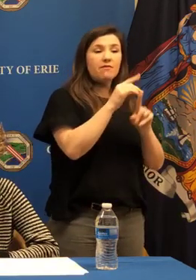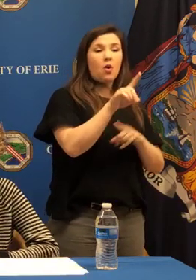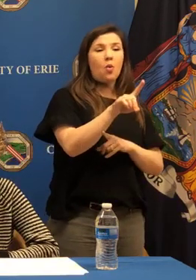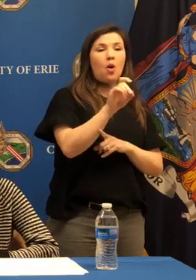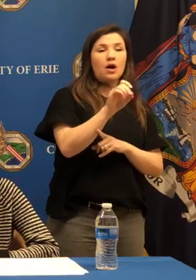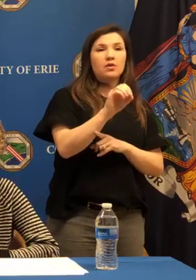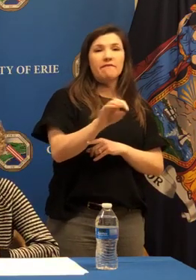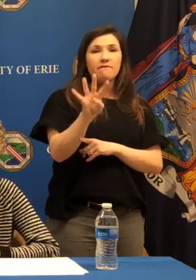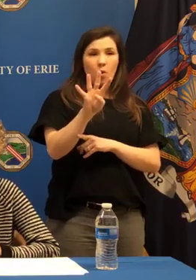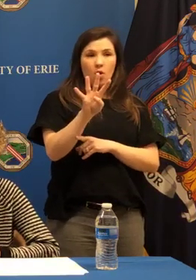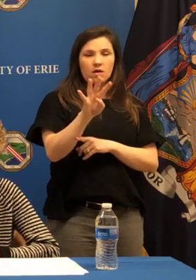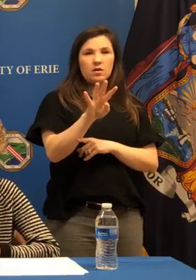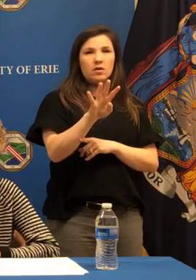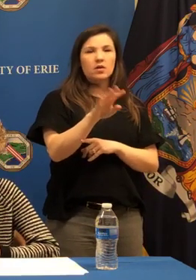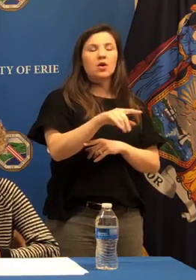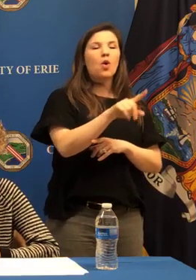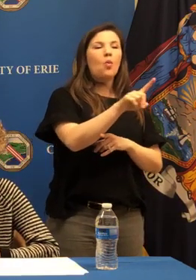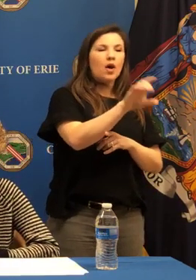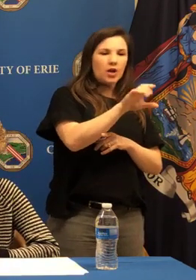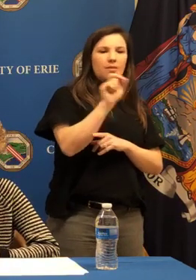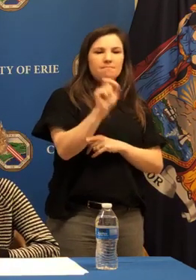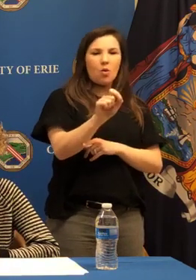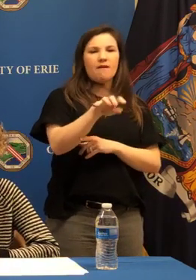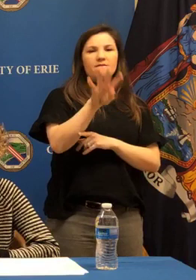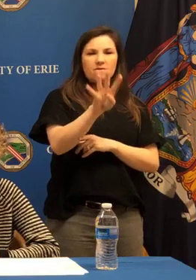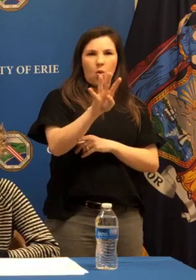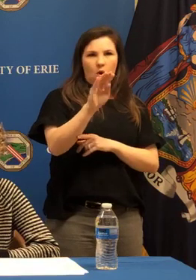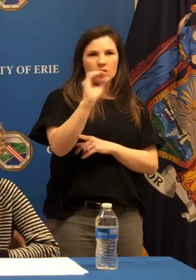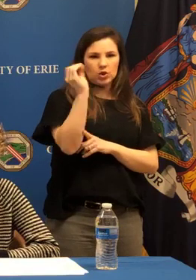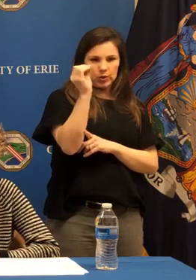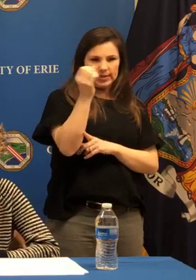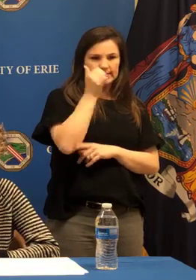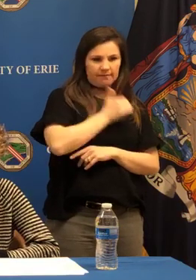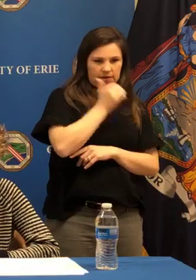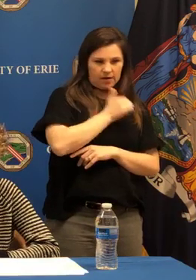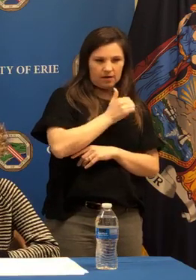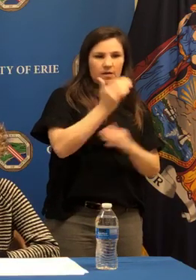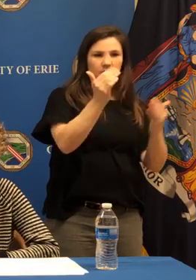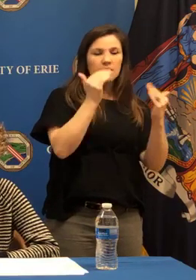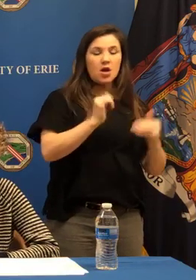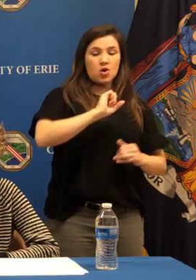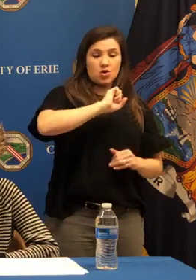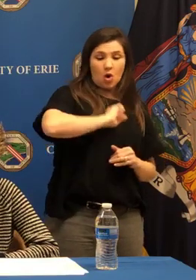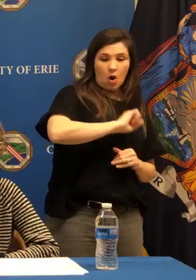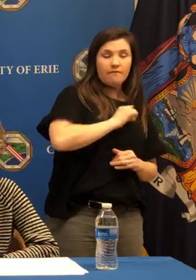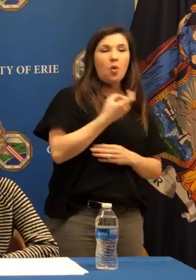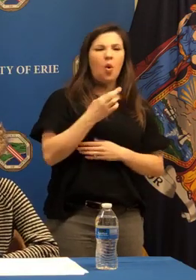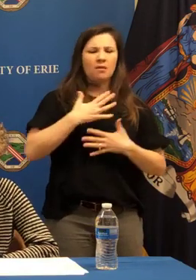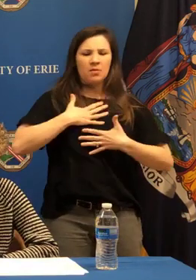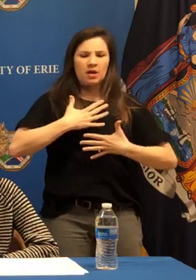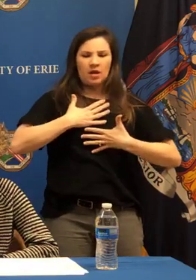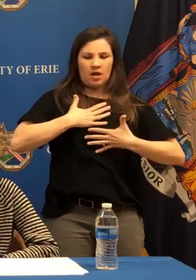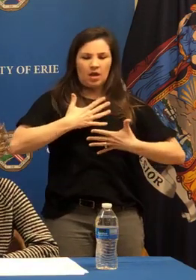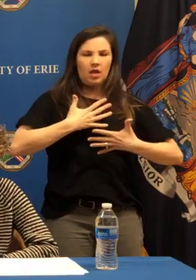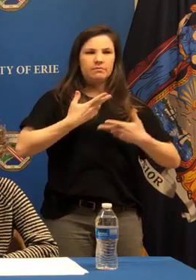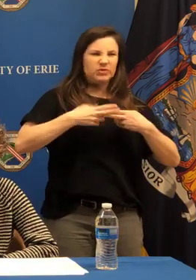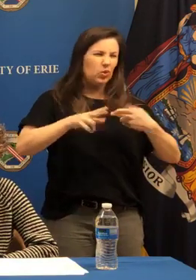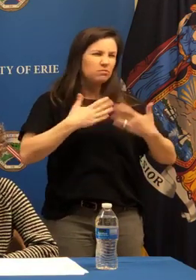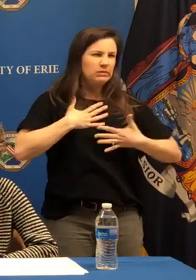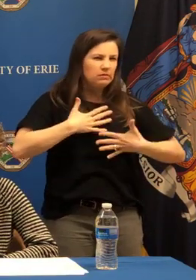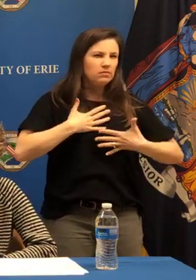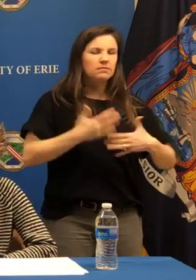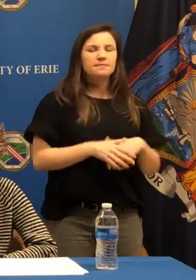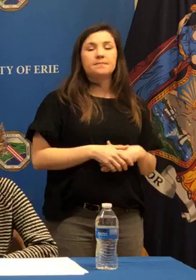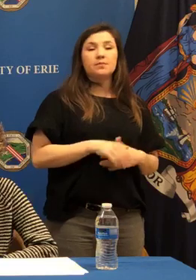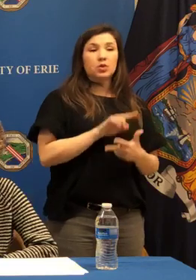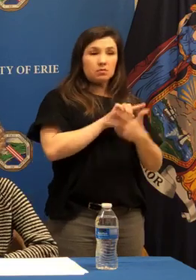104 degrees daily and cough or shortness of breath. So if you develop any